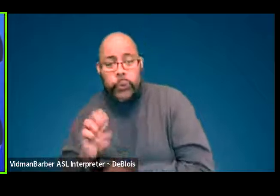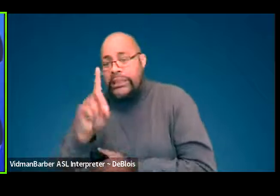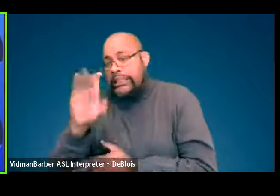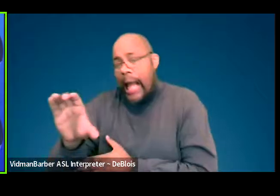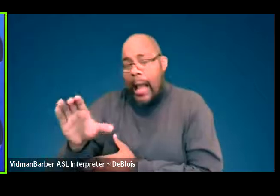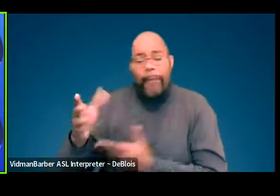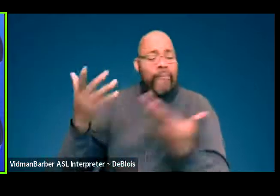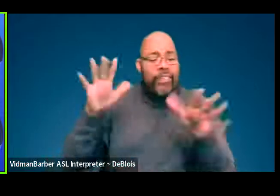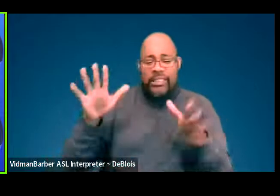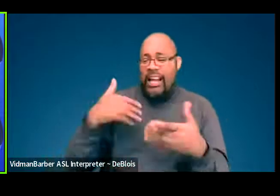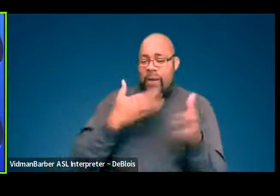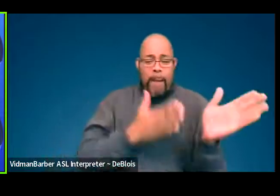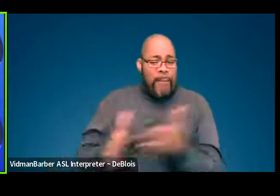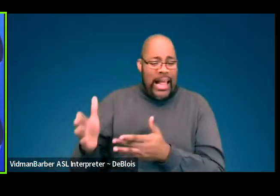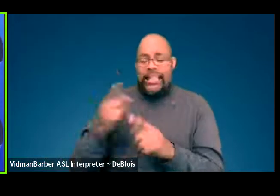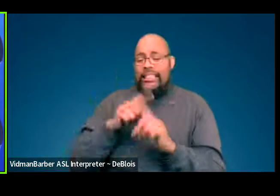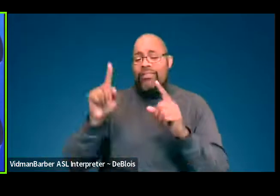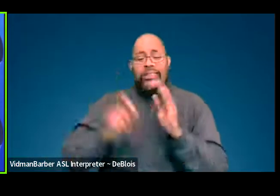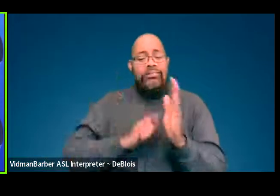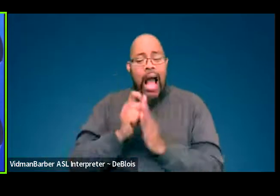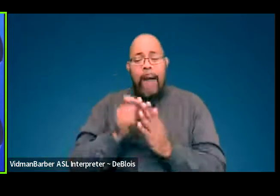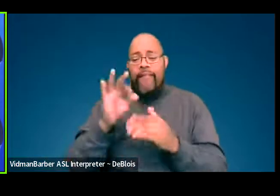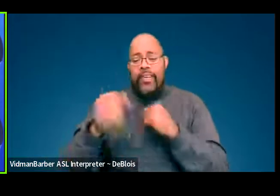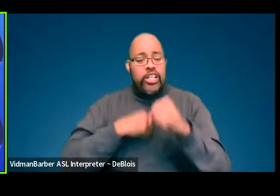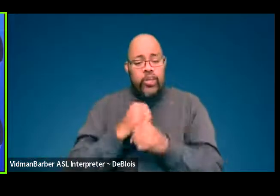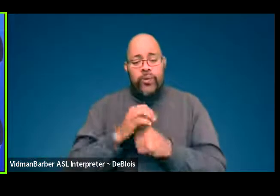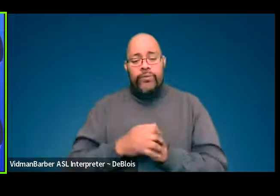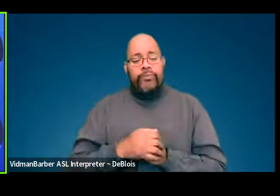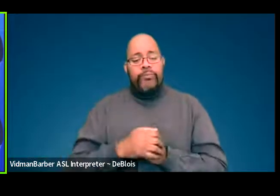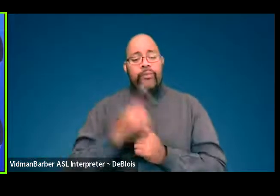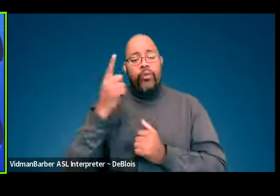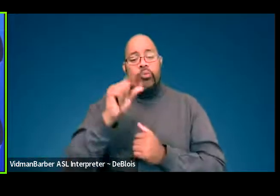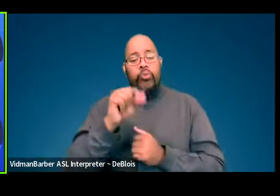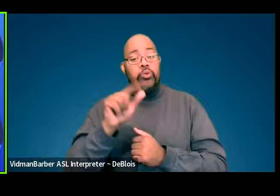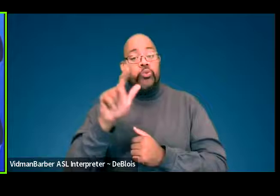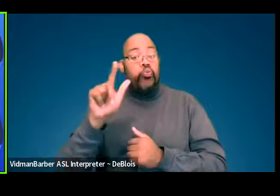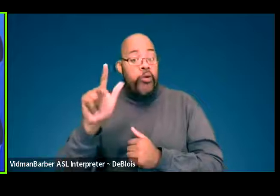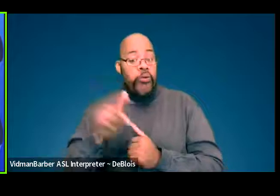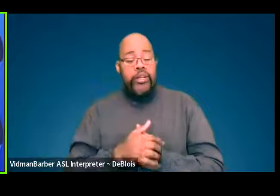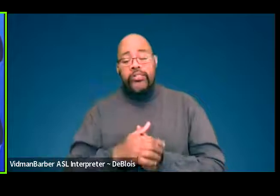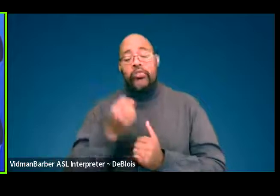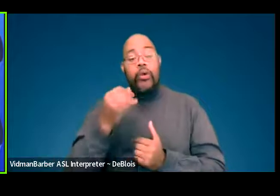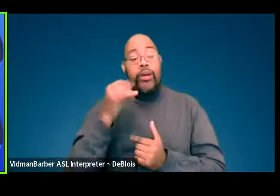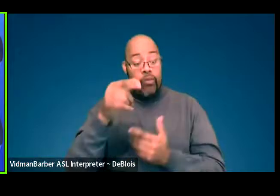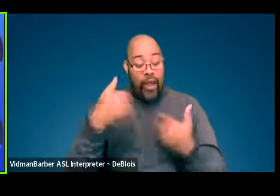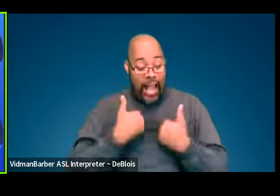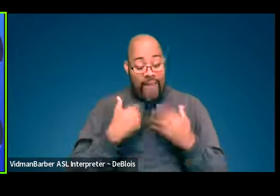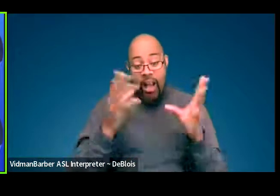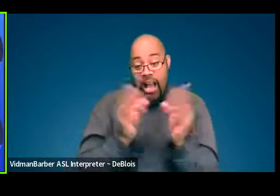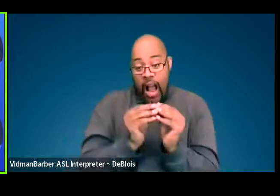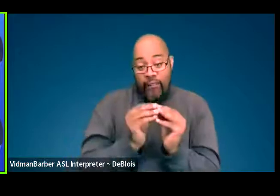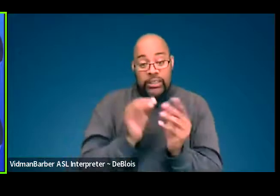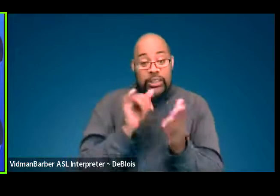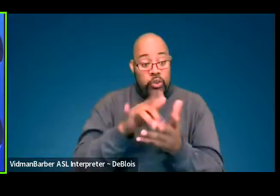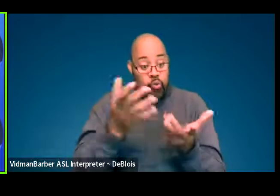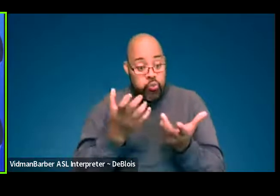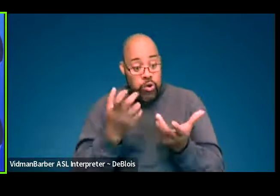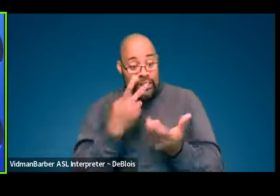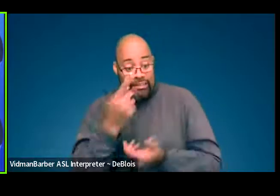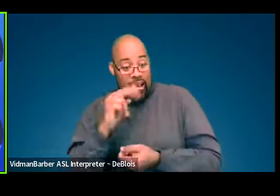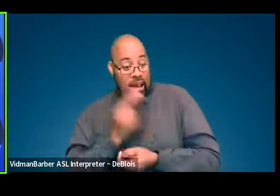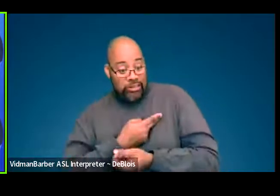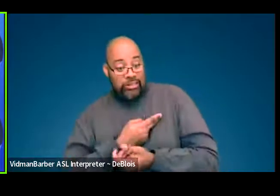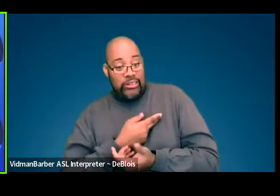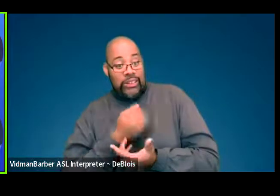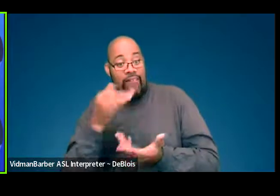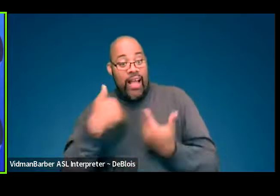December, already of different times of the year for 2023. So if you have a conference that you would like to see us at, if